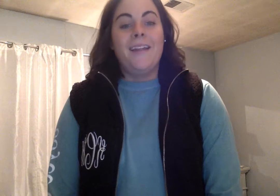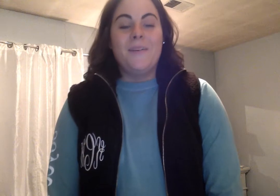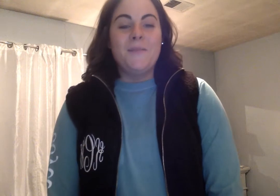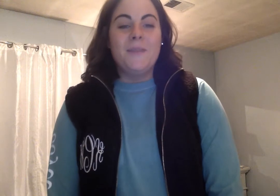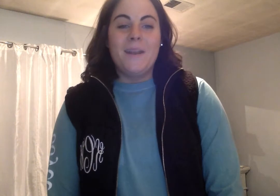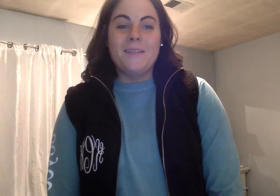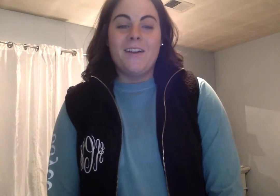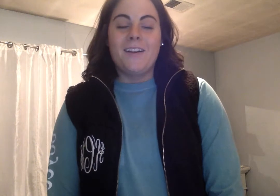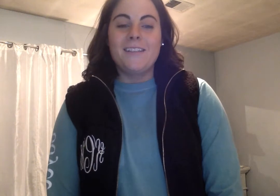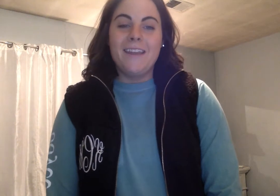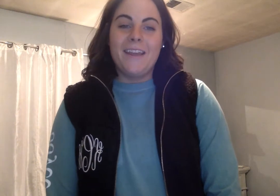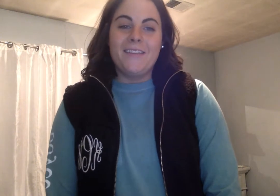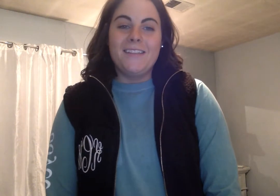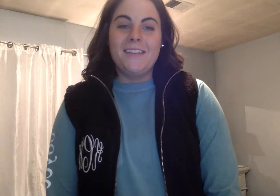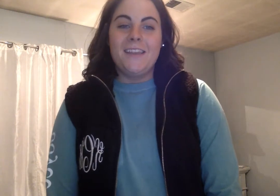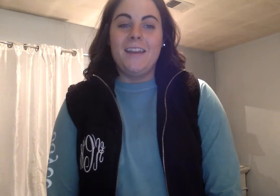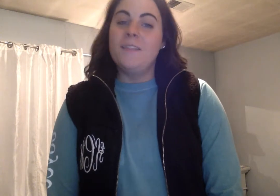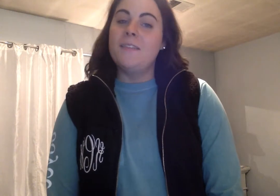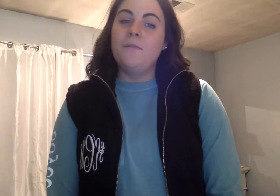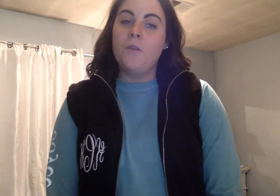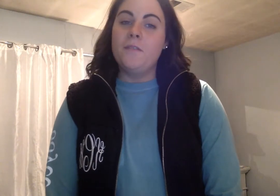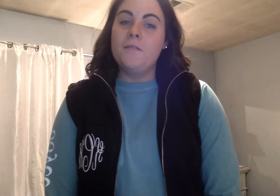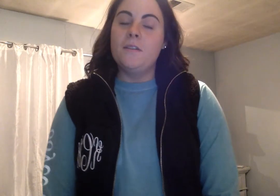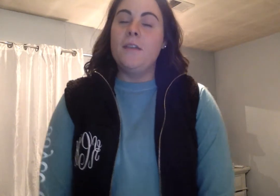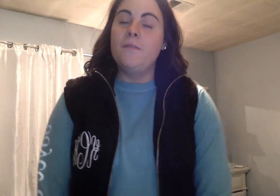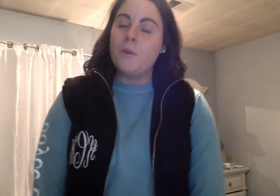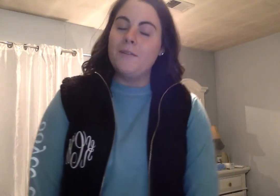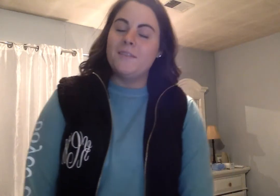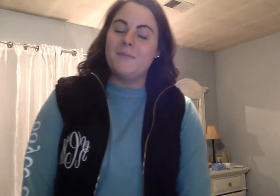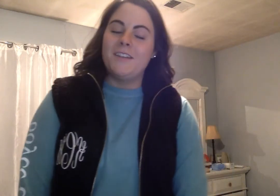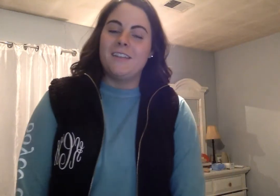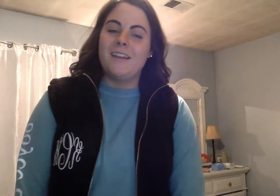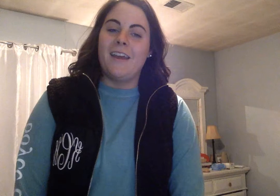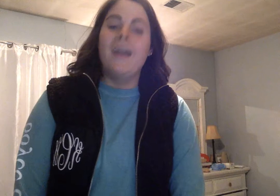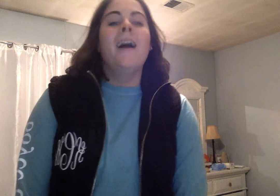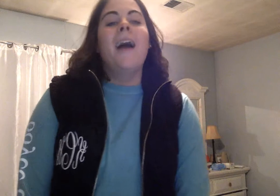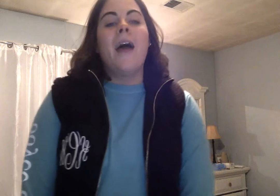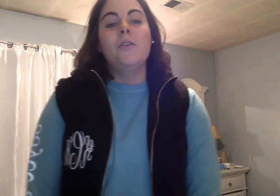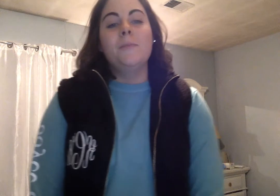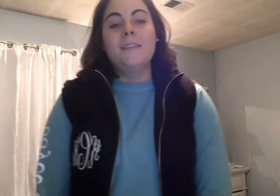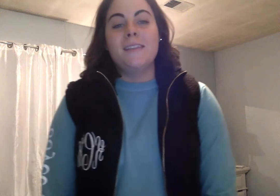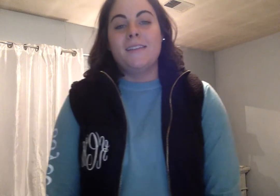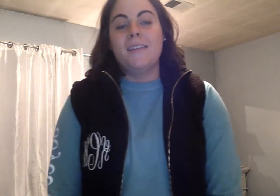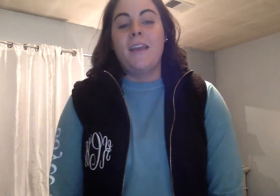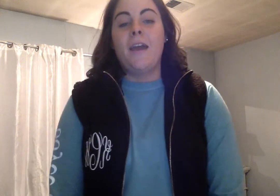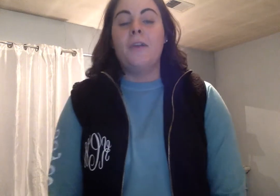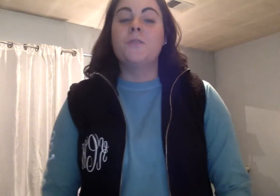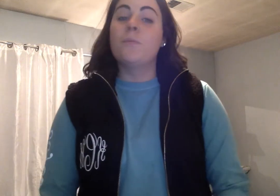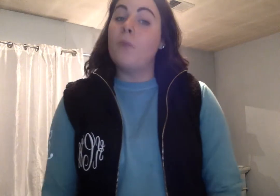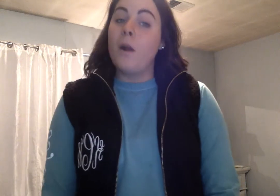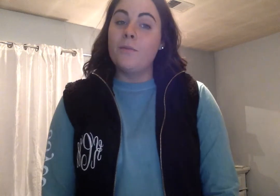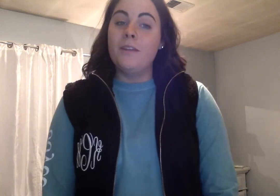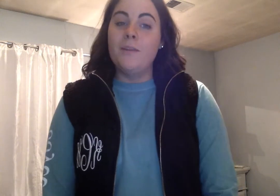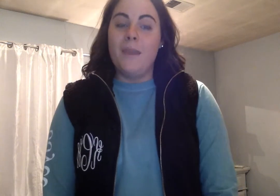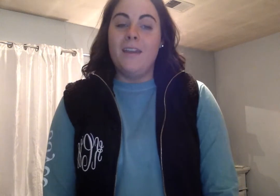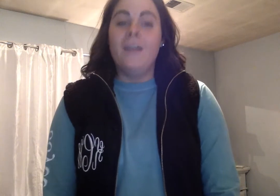Hello, my name is Carson Davis, and in this informative speech today, I will be discussing how to properly make